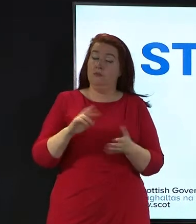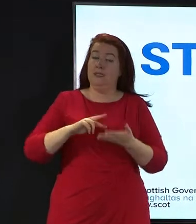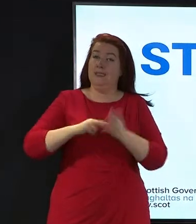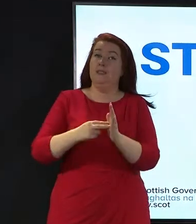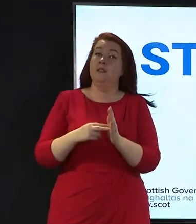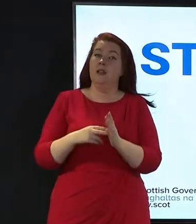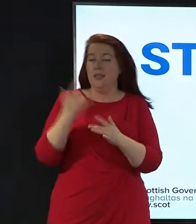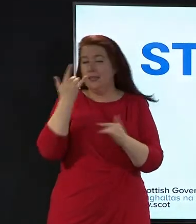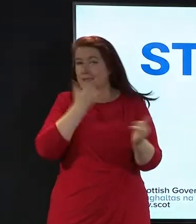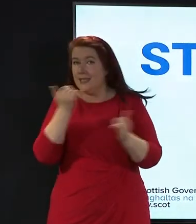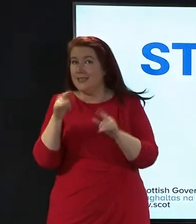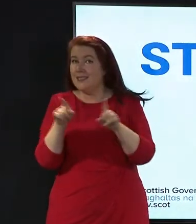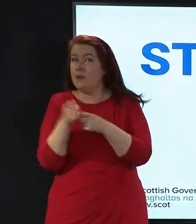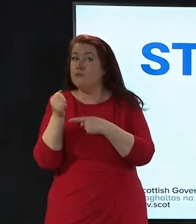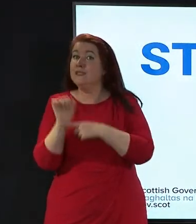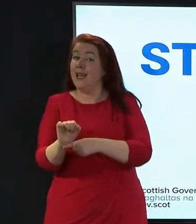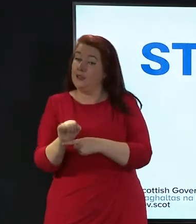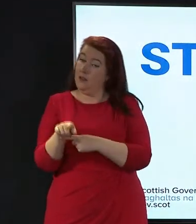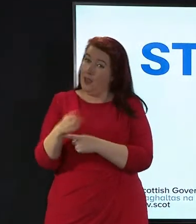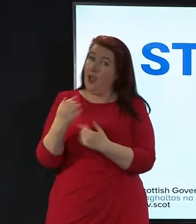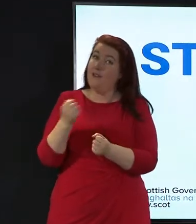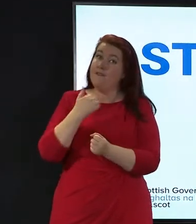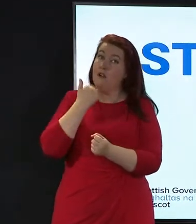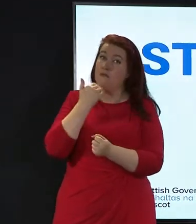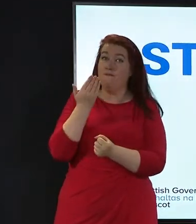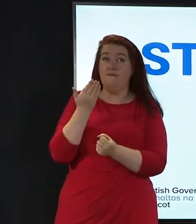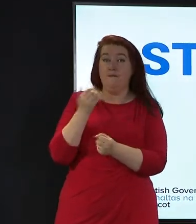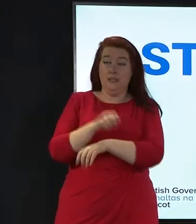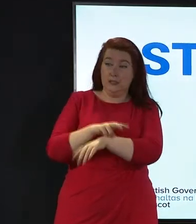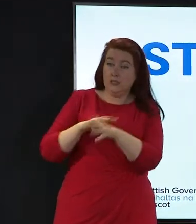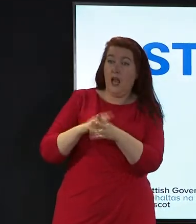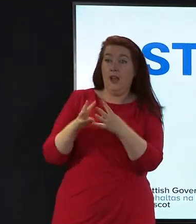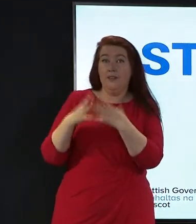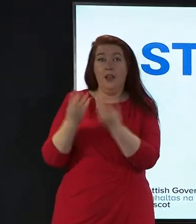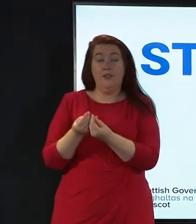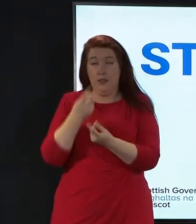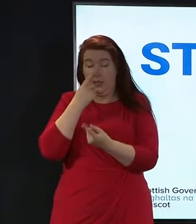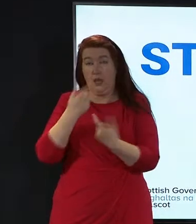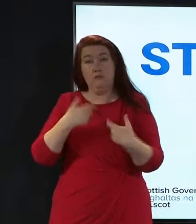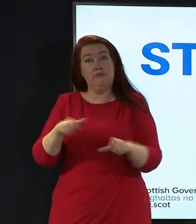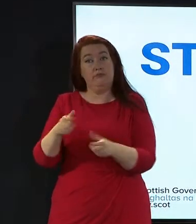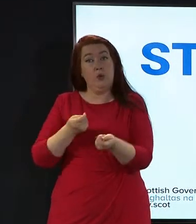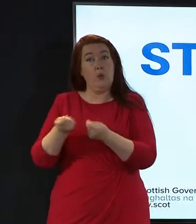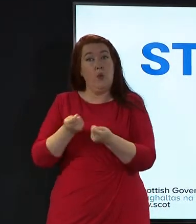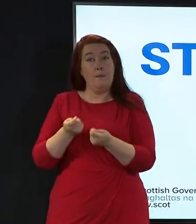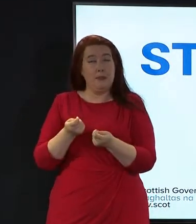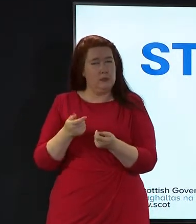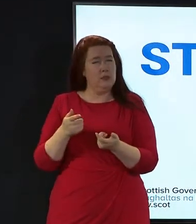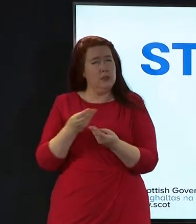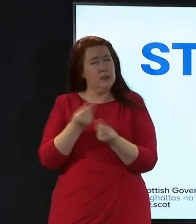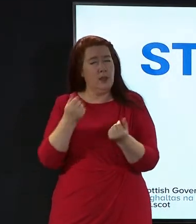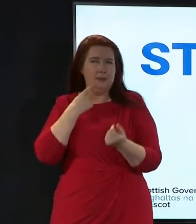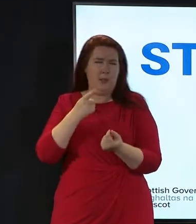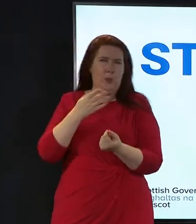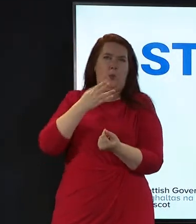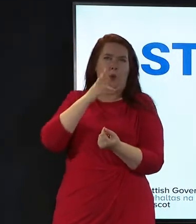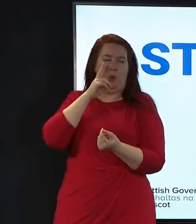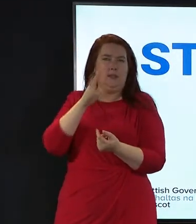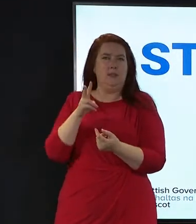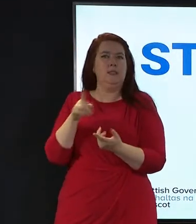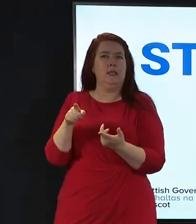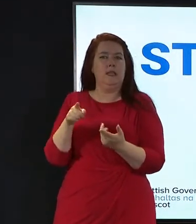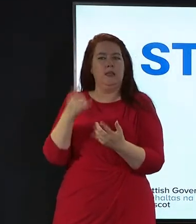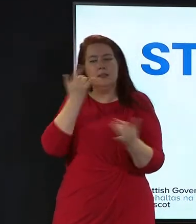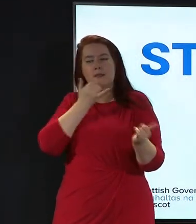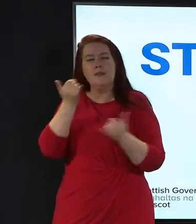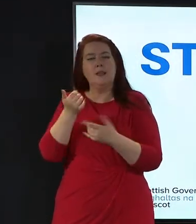to cope with the current levels of cases we have just now? Because there is a suggestion that perhaps it's struggling to keep up with the rising cases,